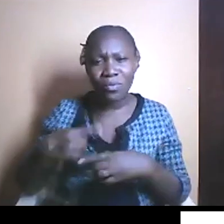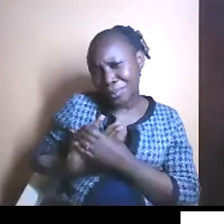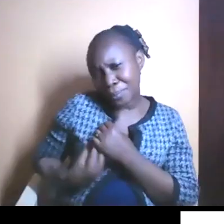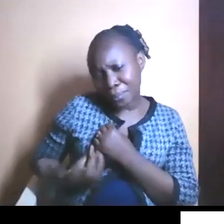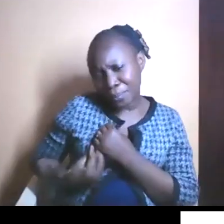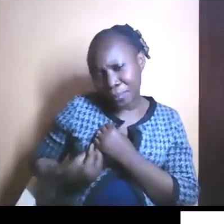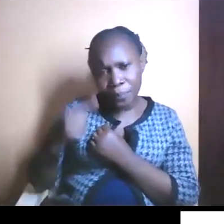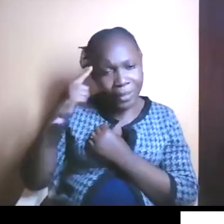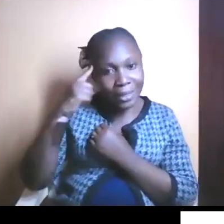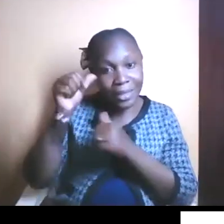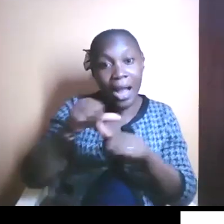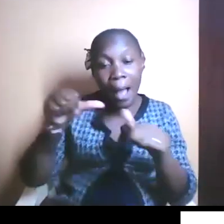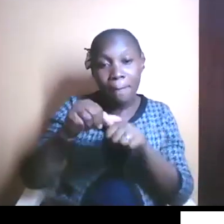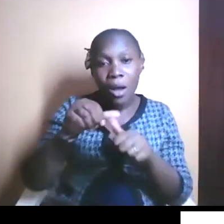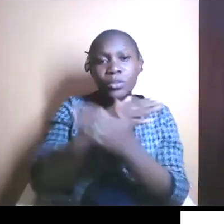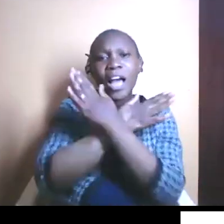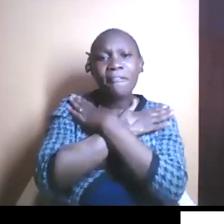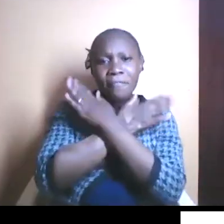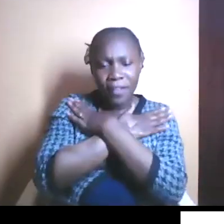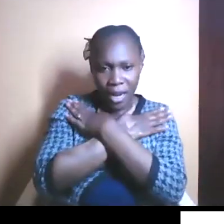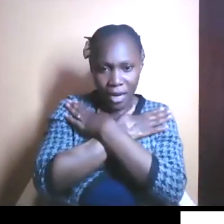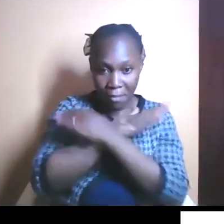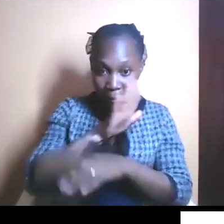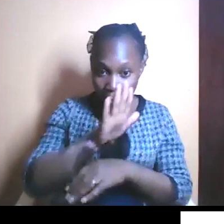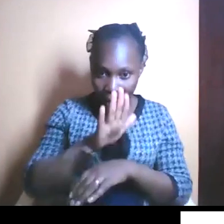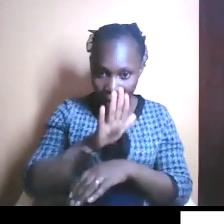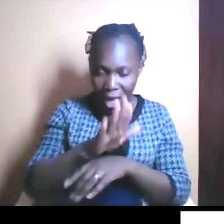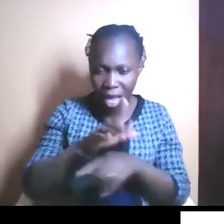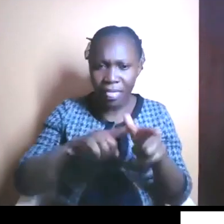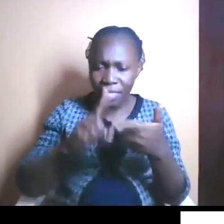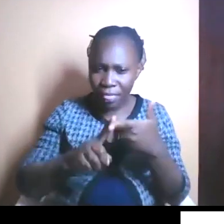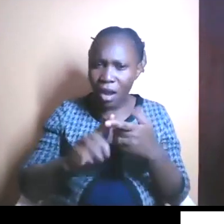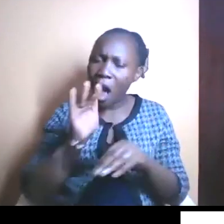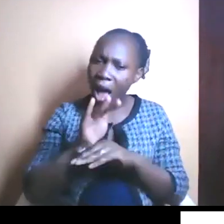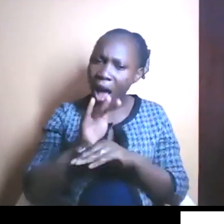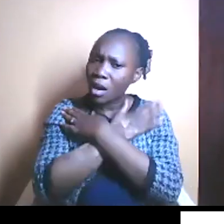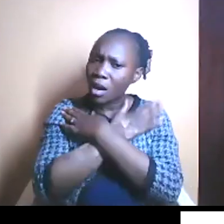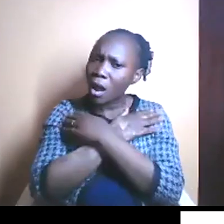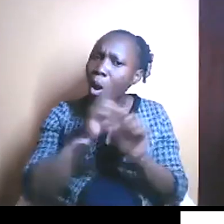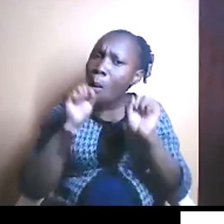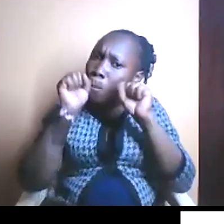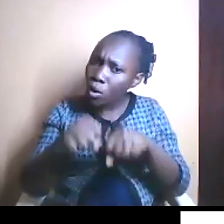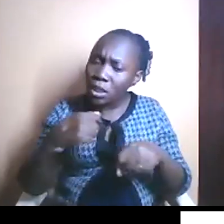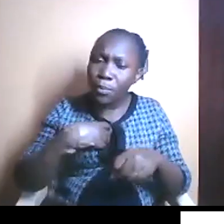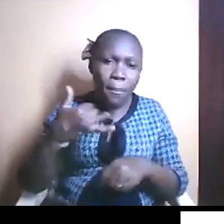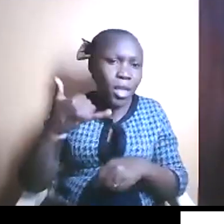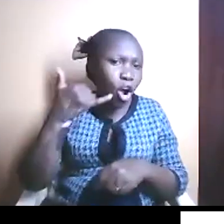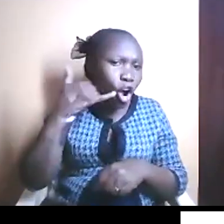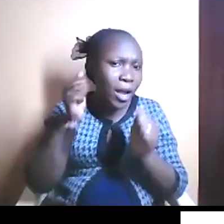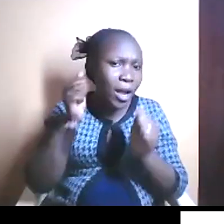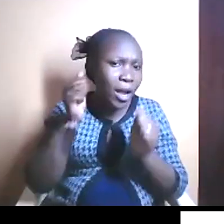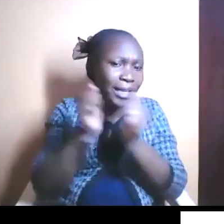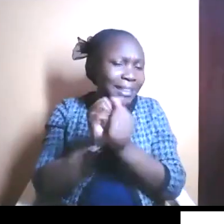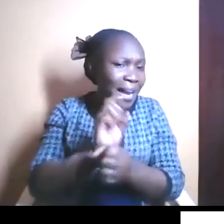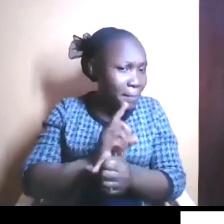and who will always have your back, and schedule them, ask them that you call them for 10 minutes. And I promise you, after